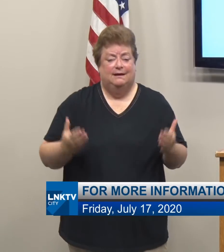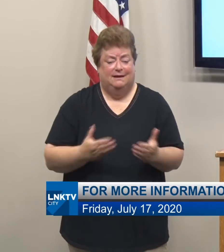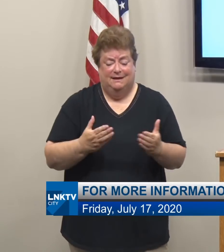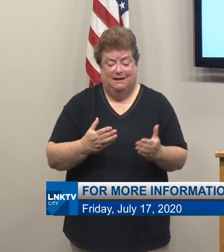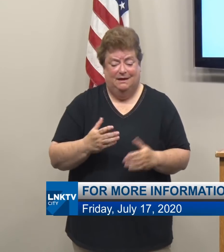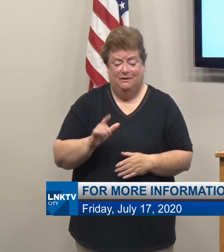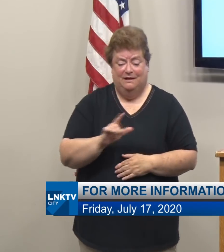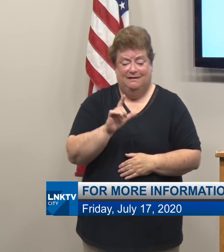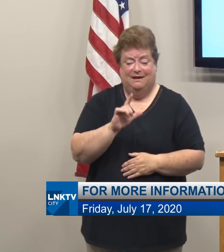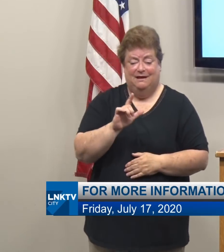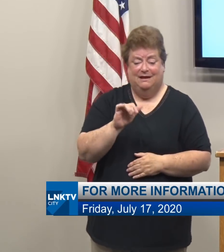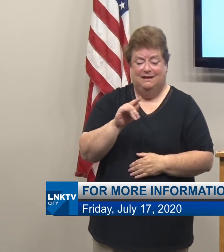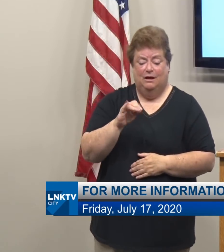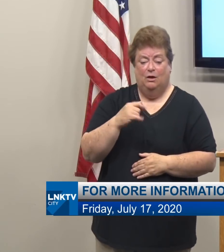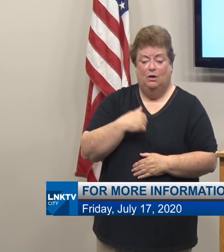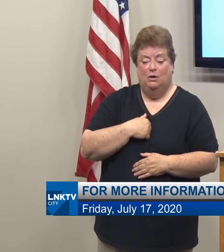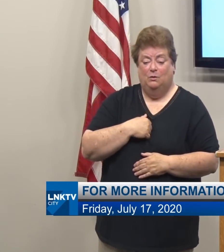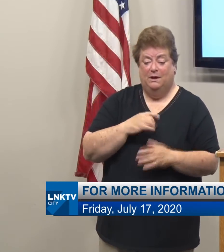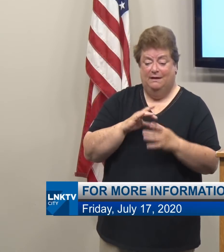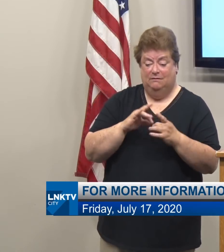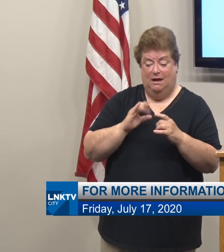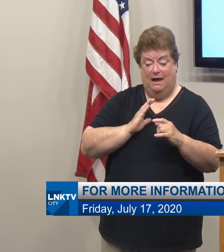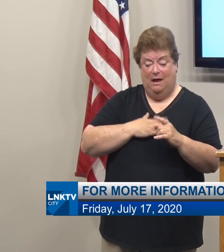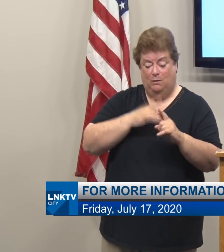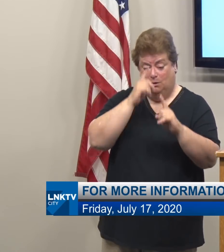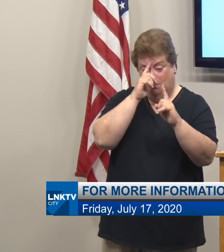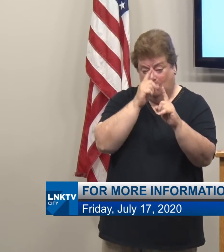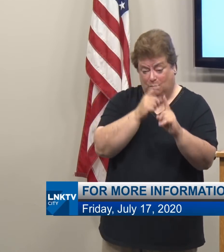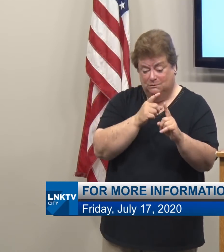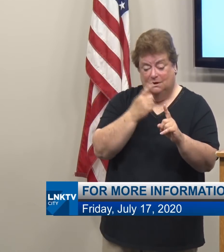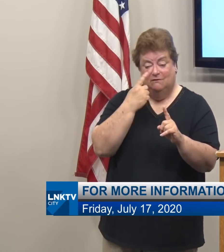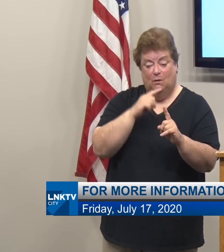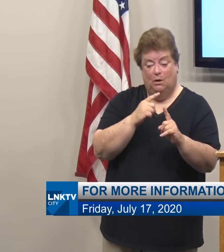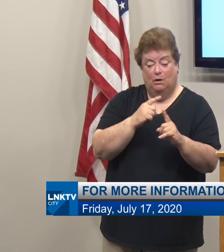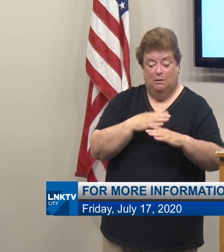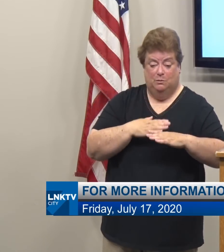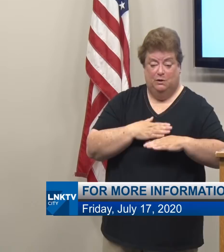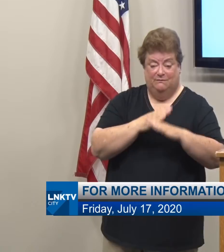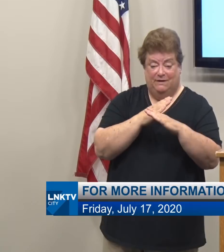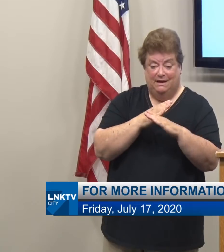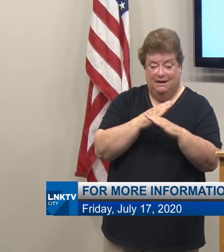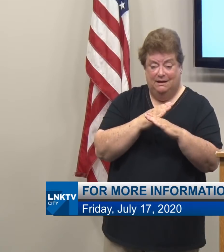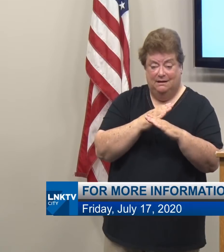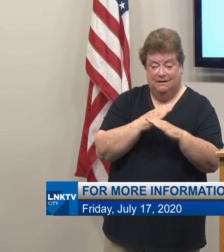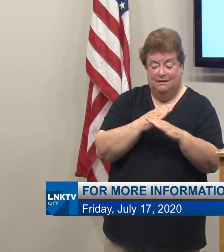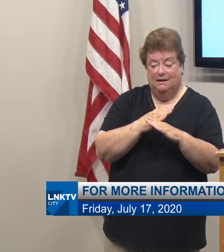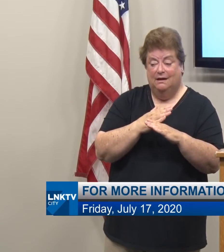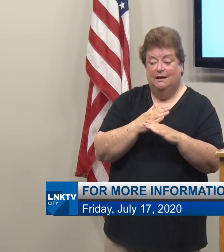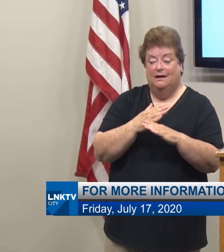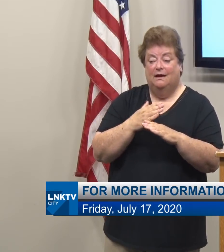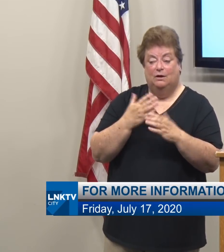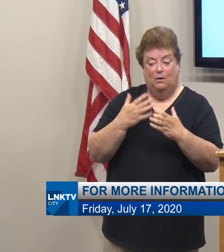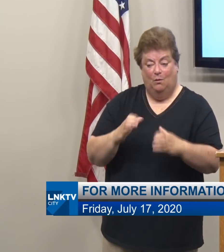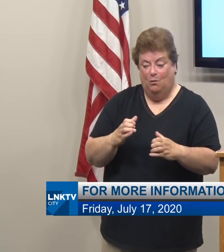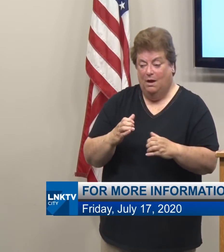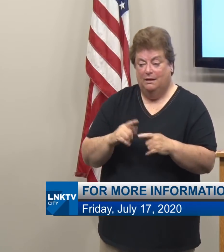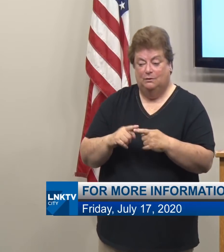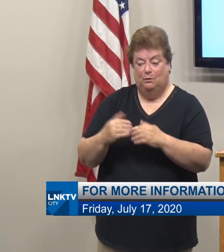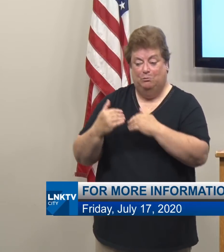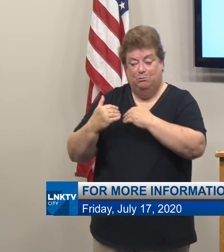County, we have articulated the goals not only of preventing overburdening our hospitals